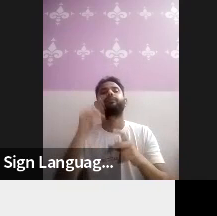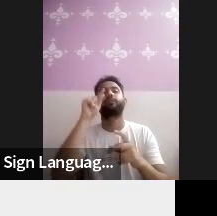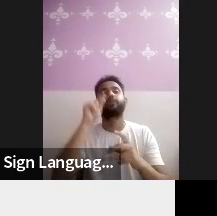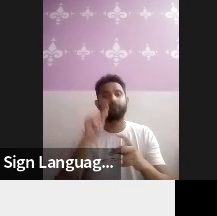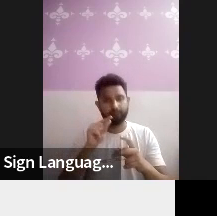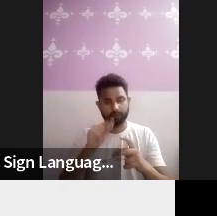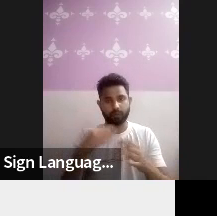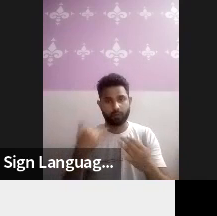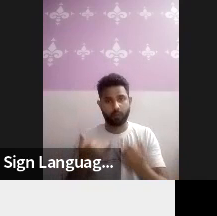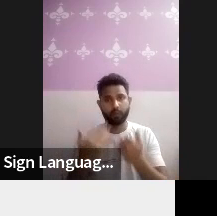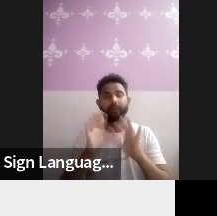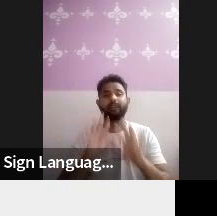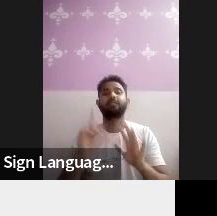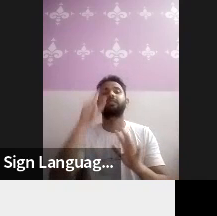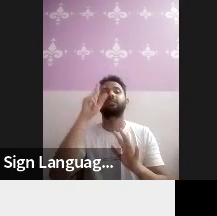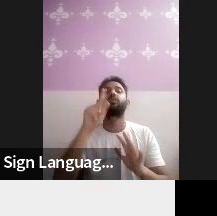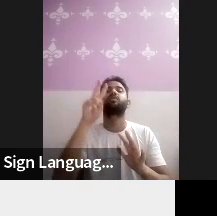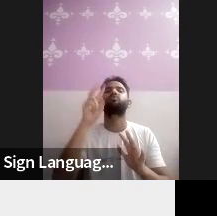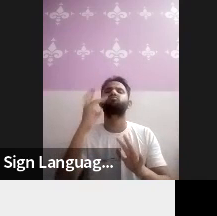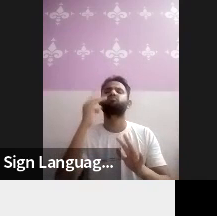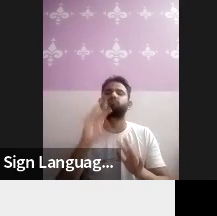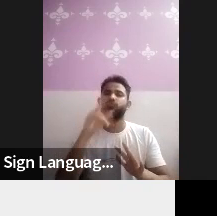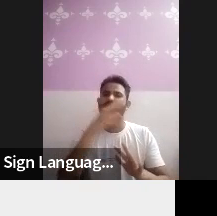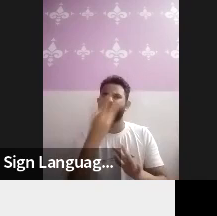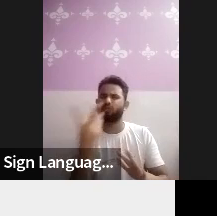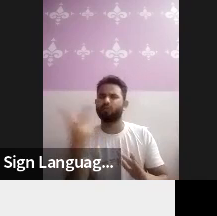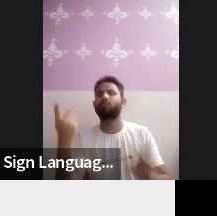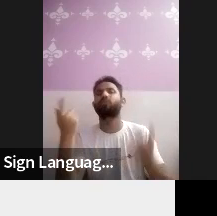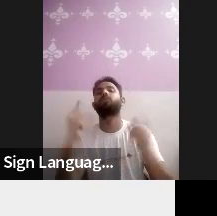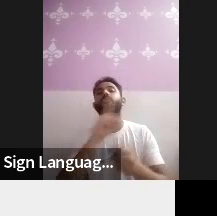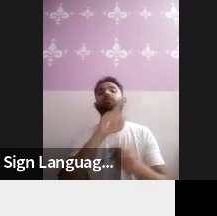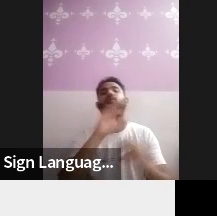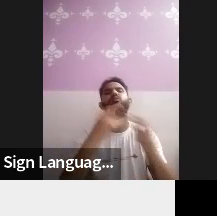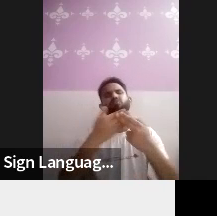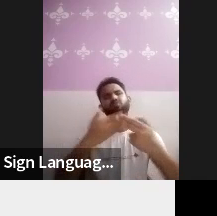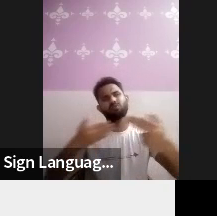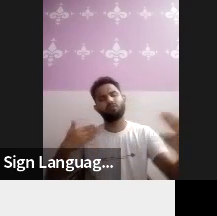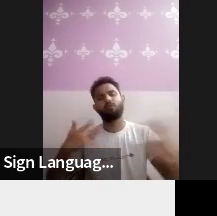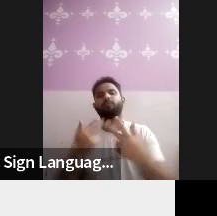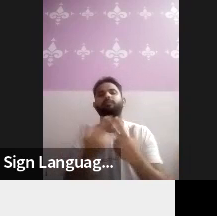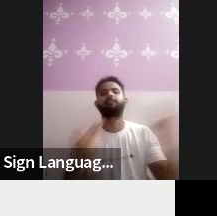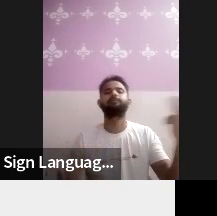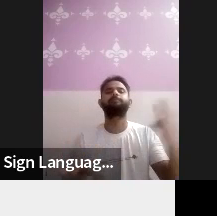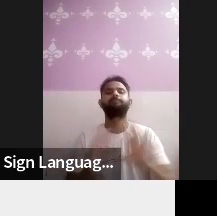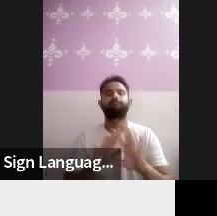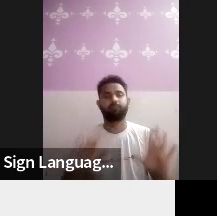for the disabled might not be correct in some way. So that's a long written,